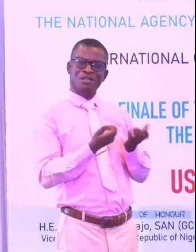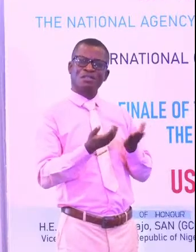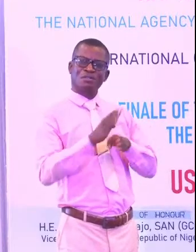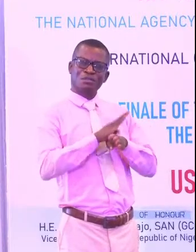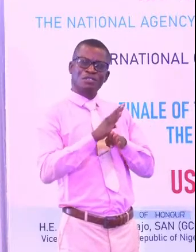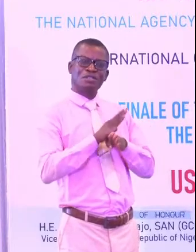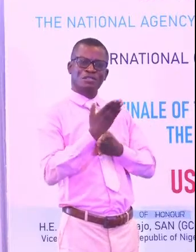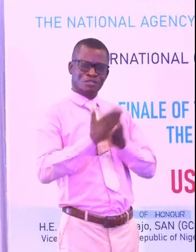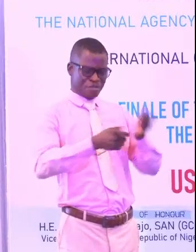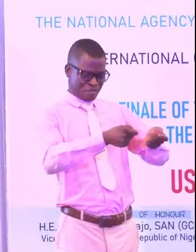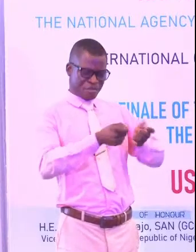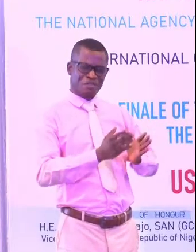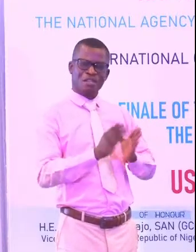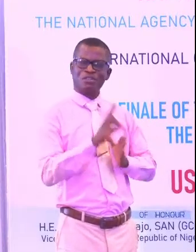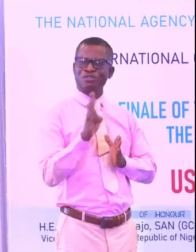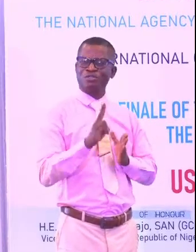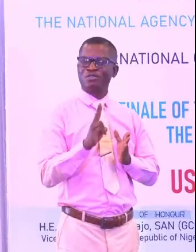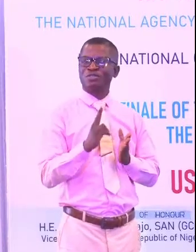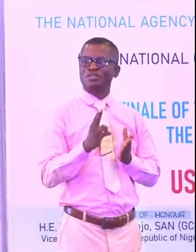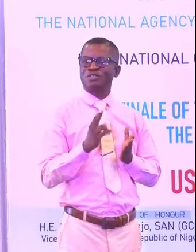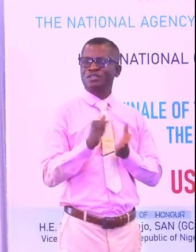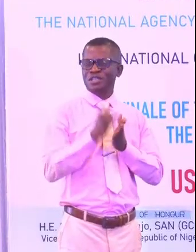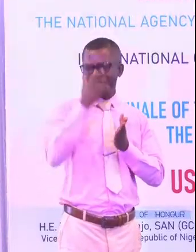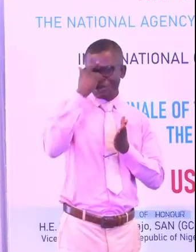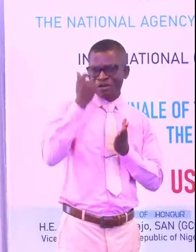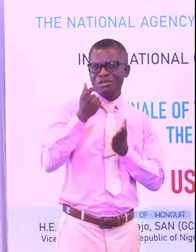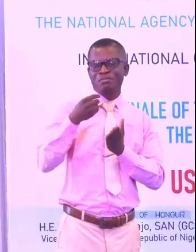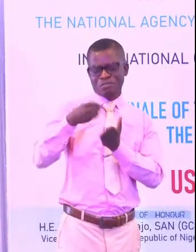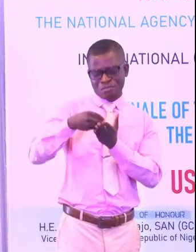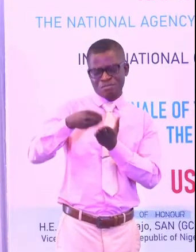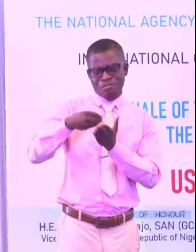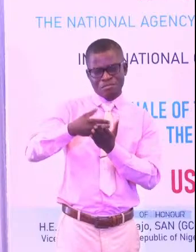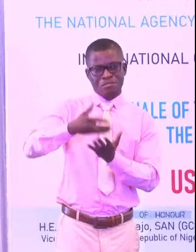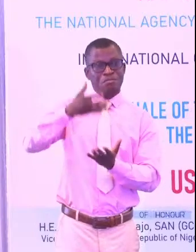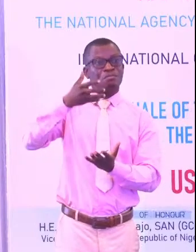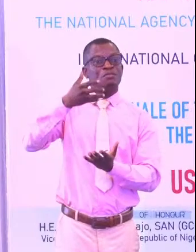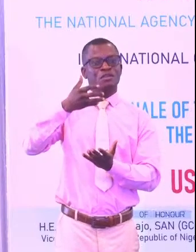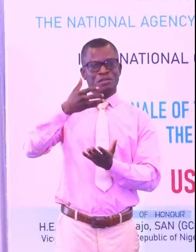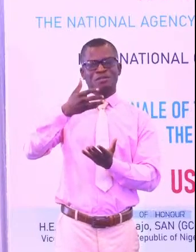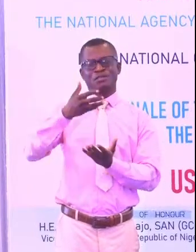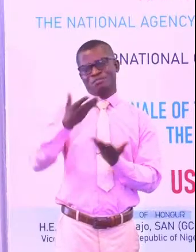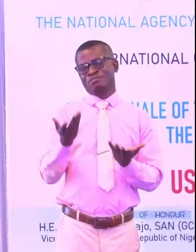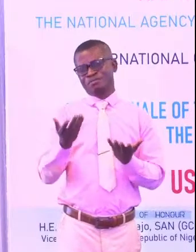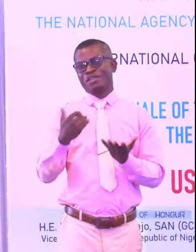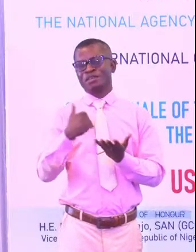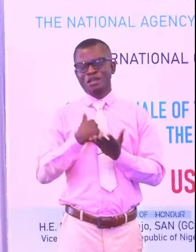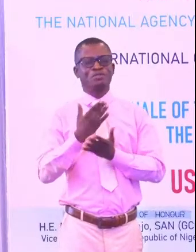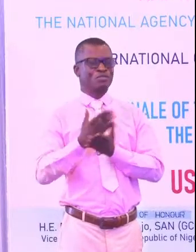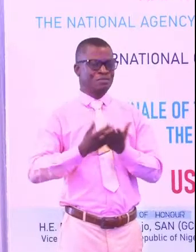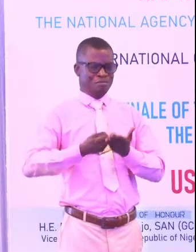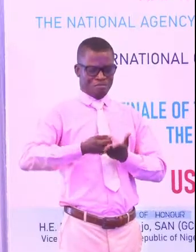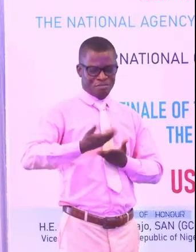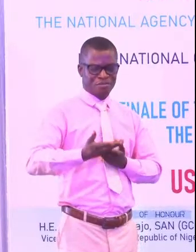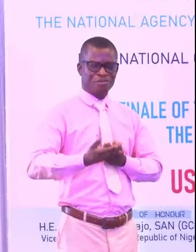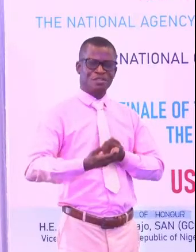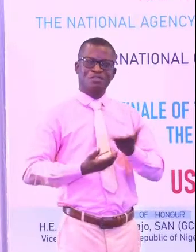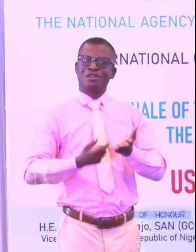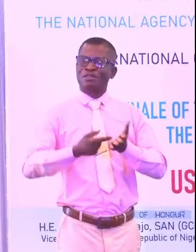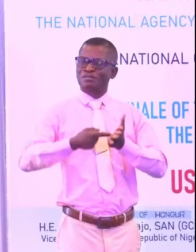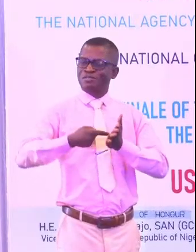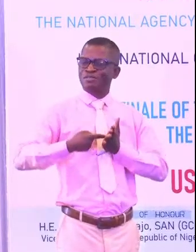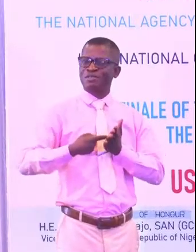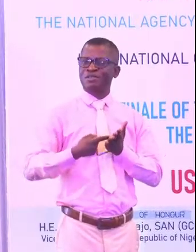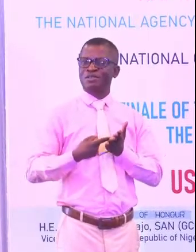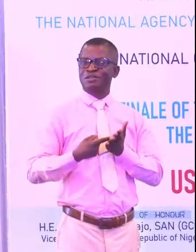are doing it because they can make money. there is supply and demand. The